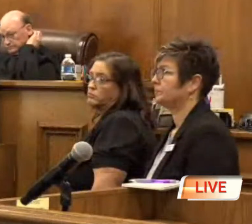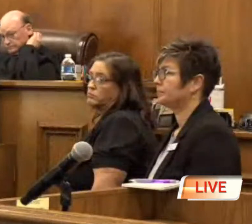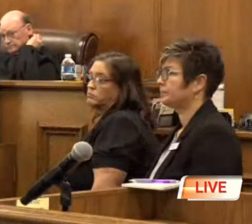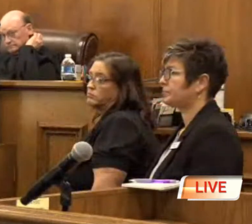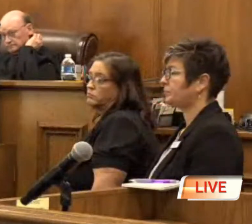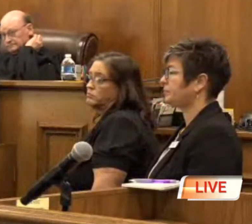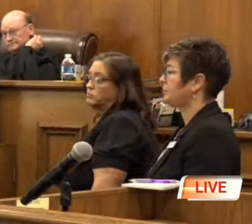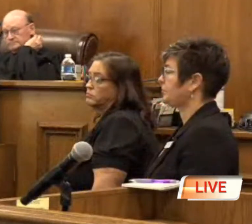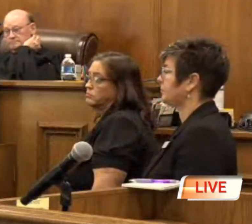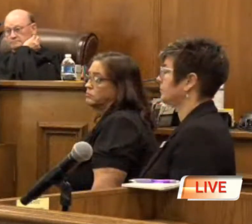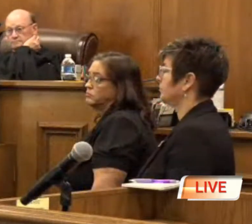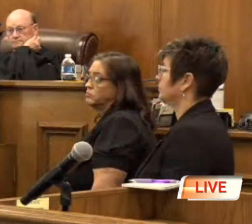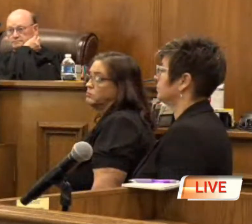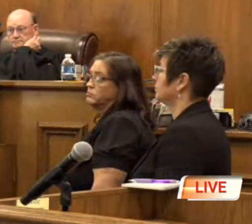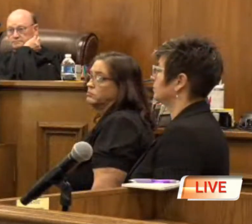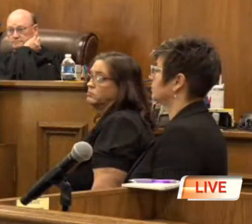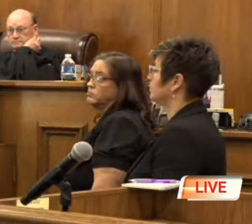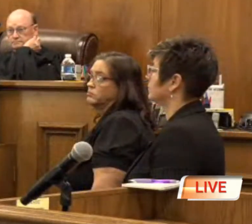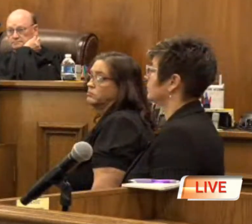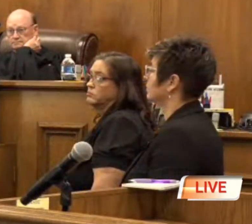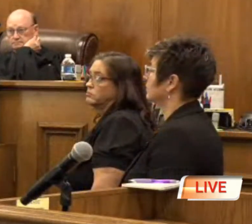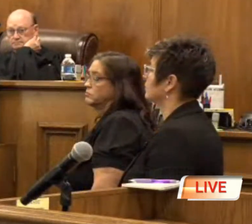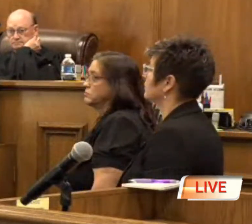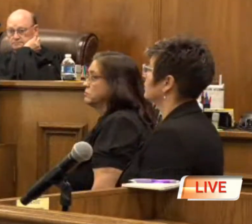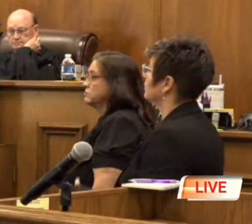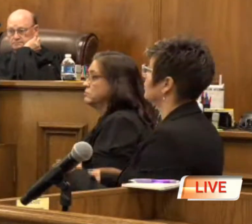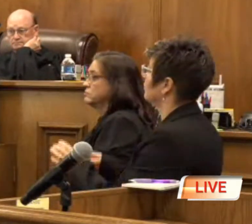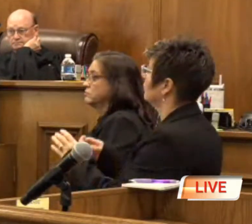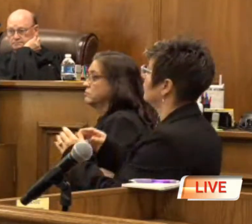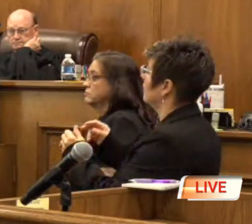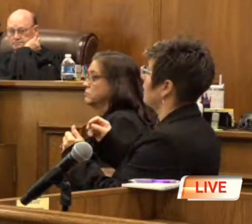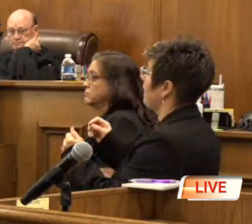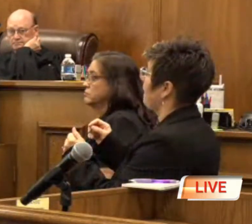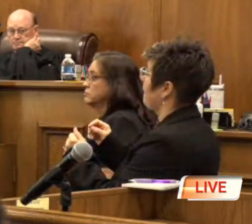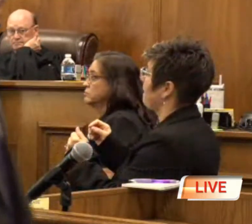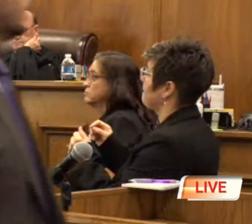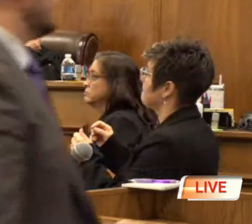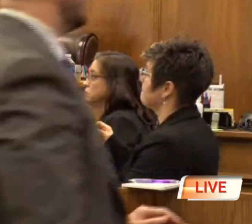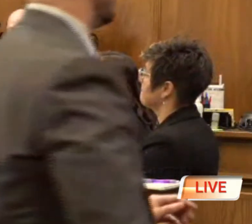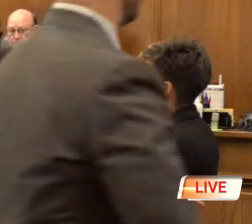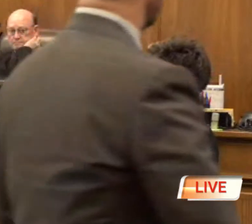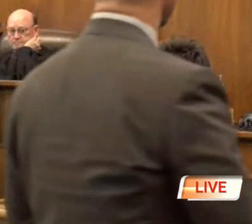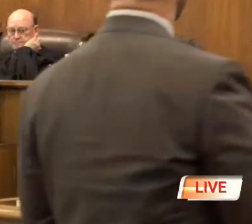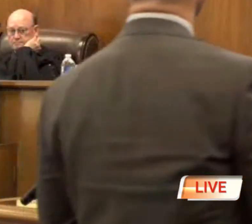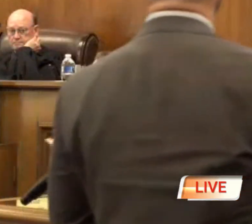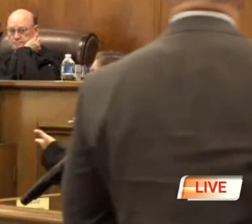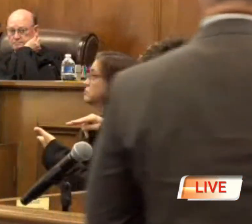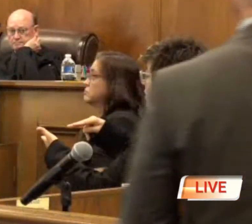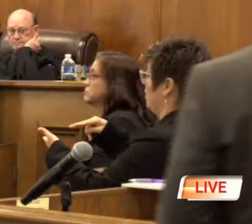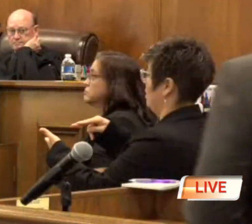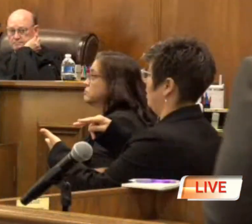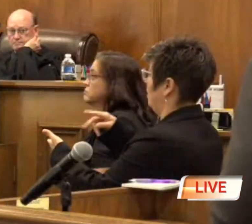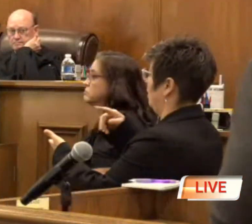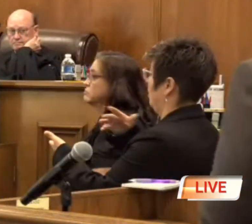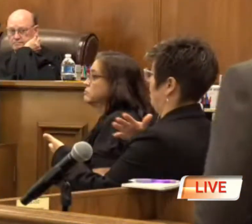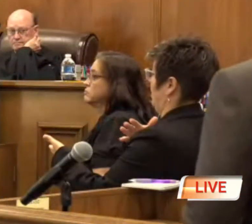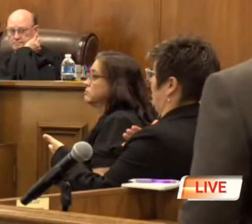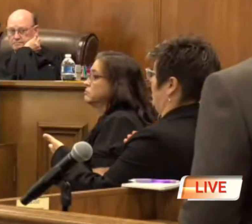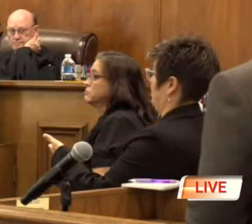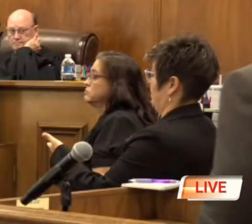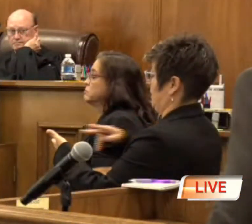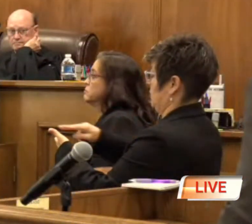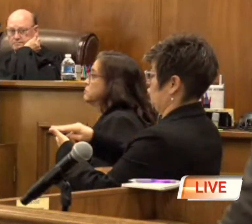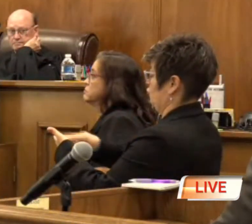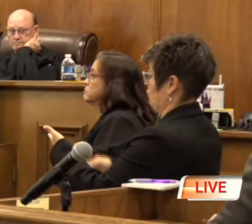I would like you to look at paragraphs 5 and 6 of that document. Please read them to yourself and let me know when you're done